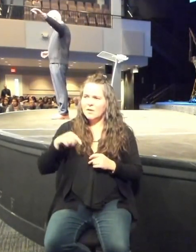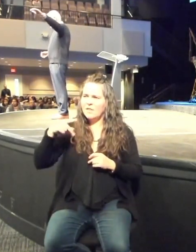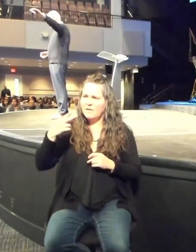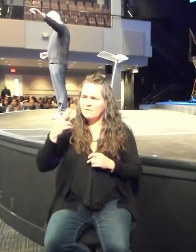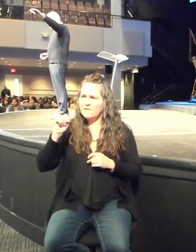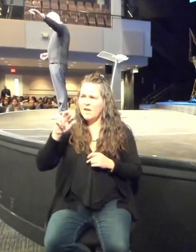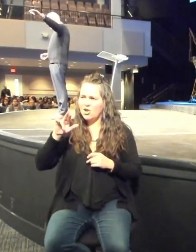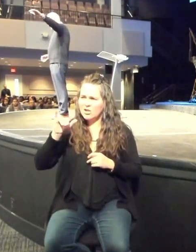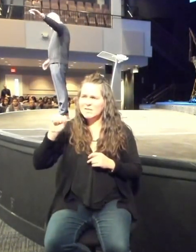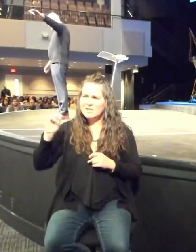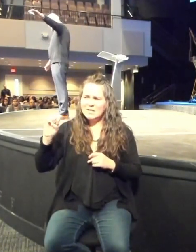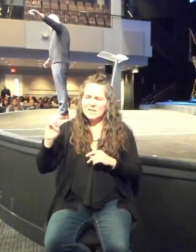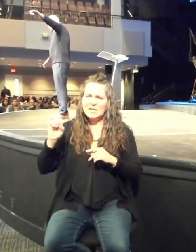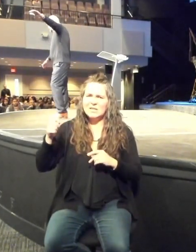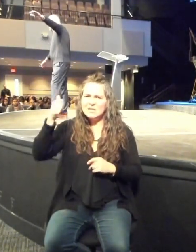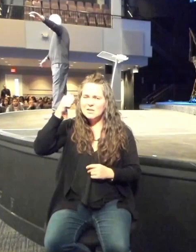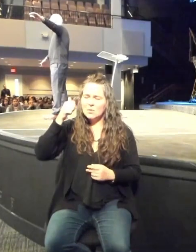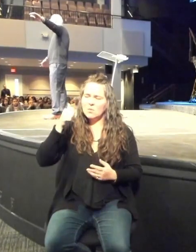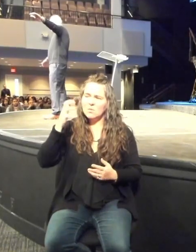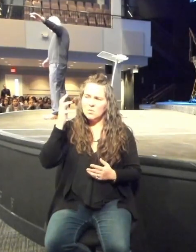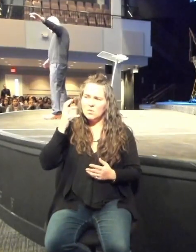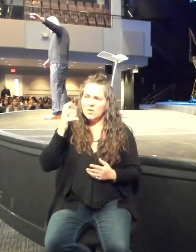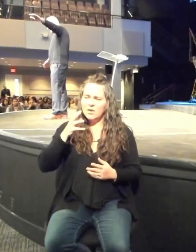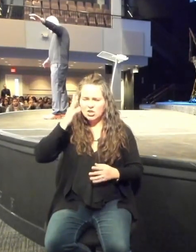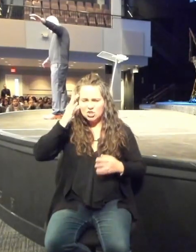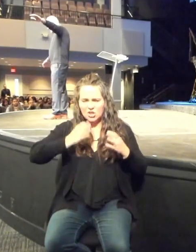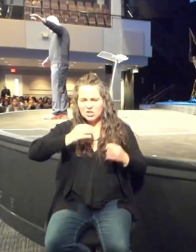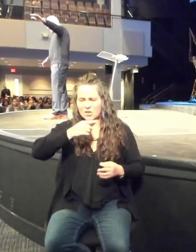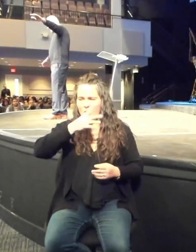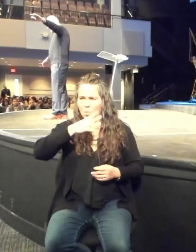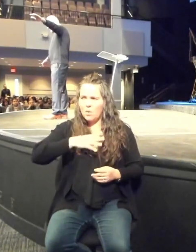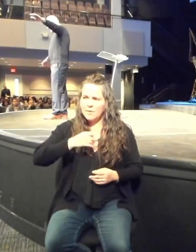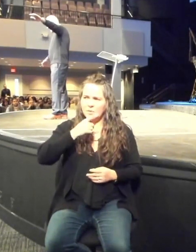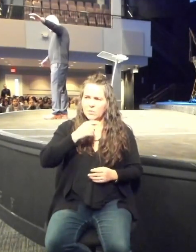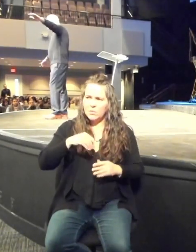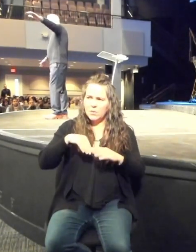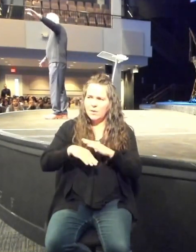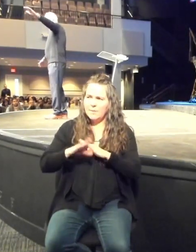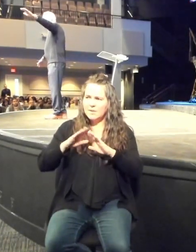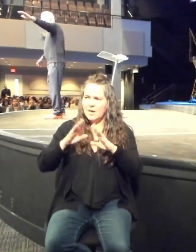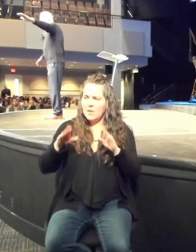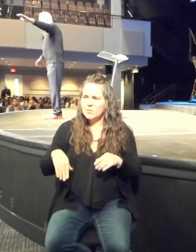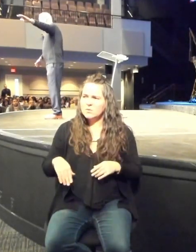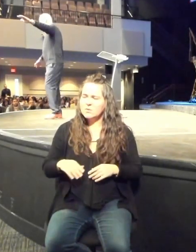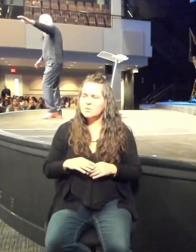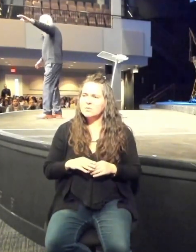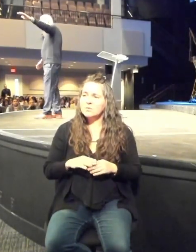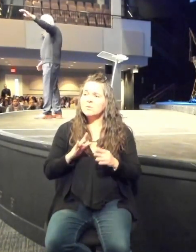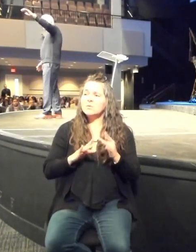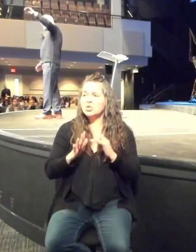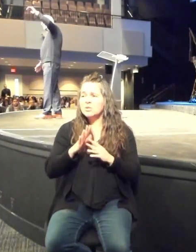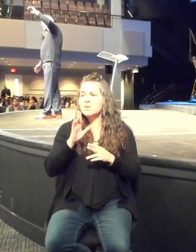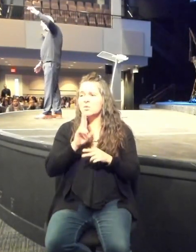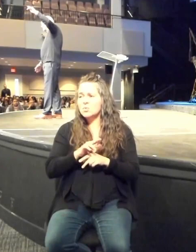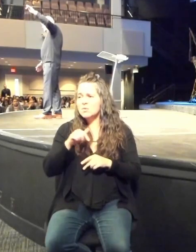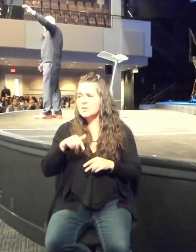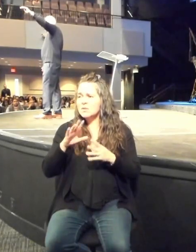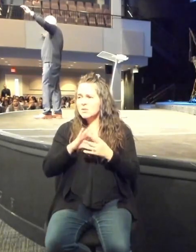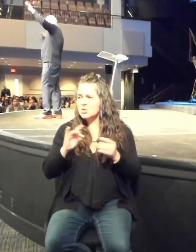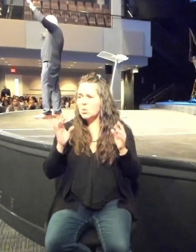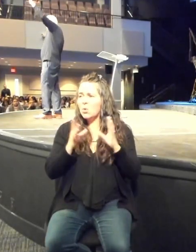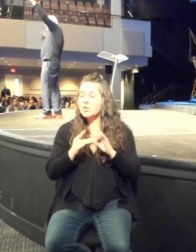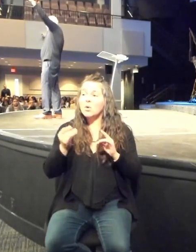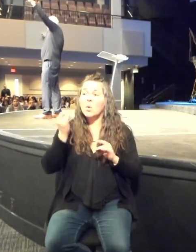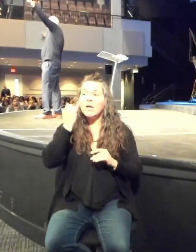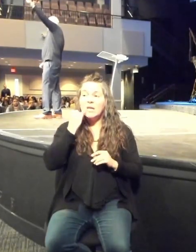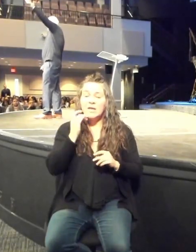man, judging this lady who comes in. Jesus uses a story. If two people, one